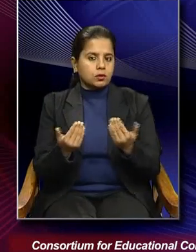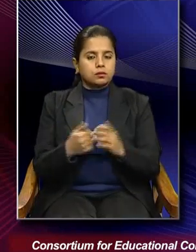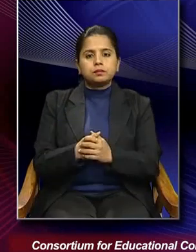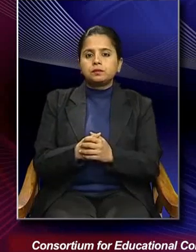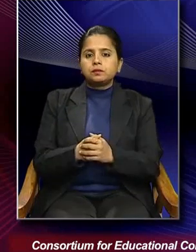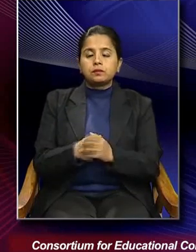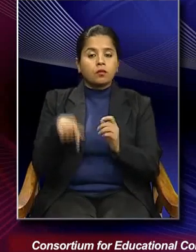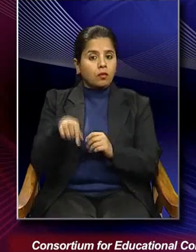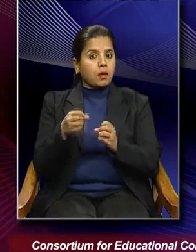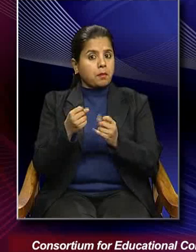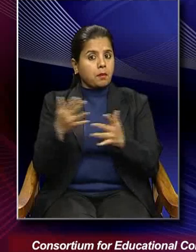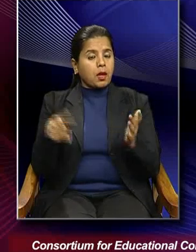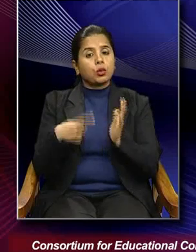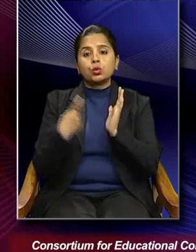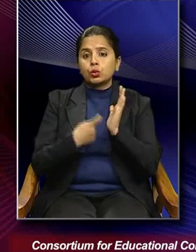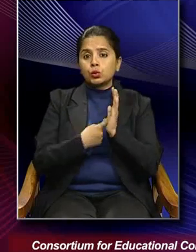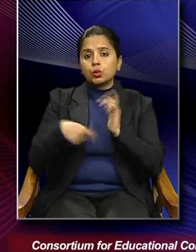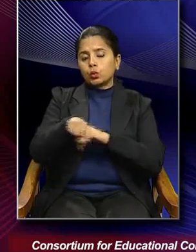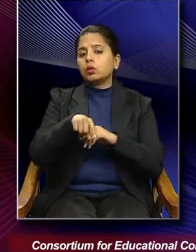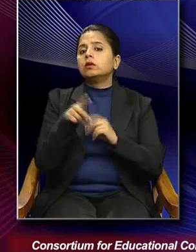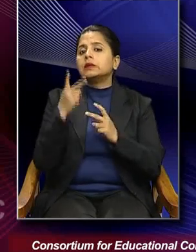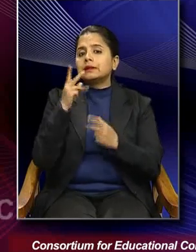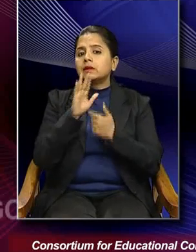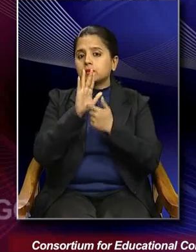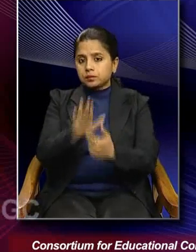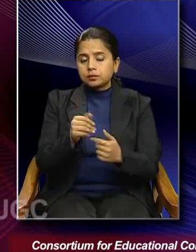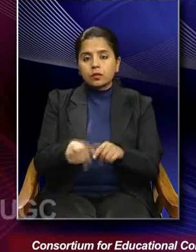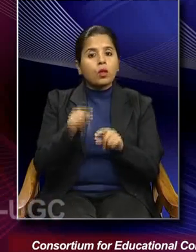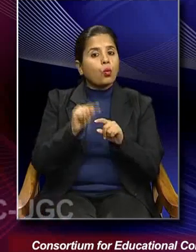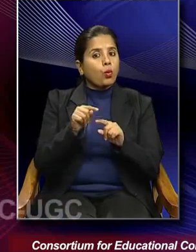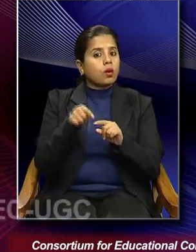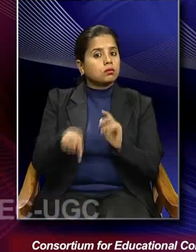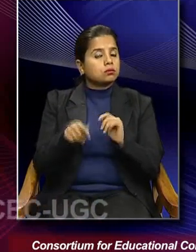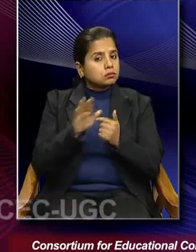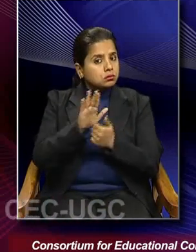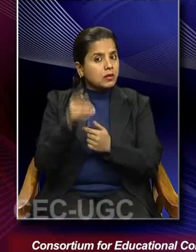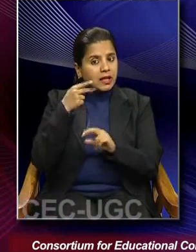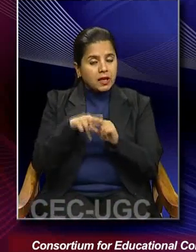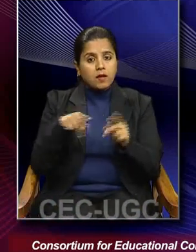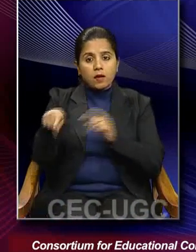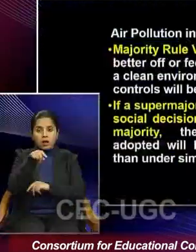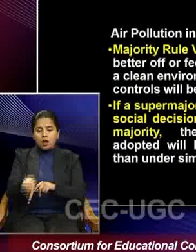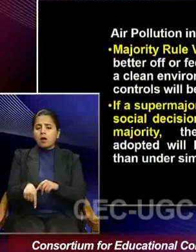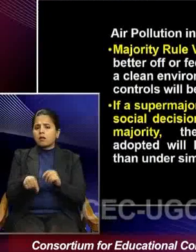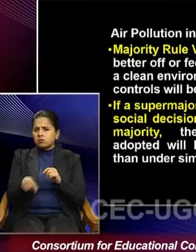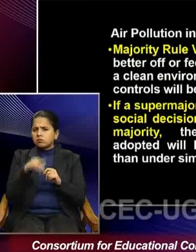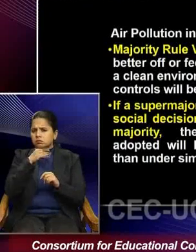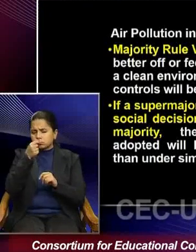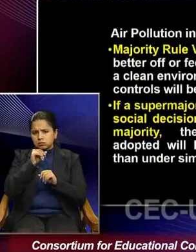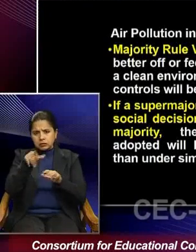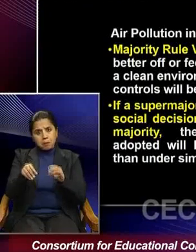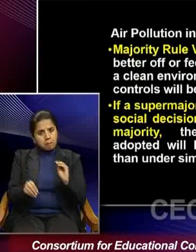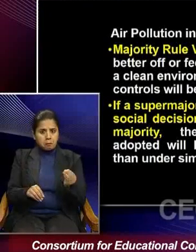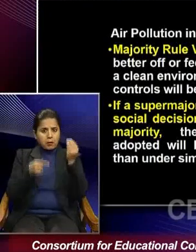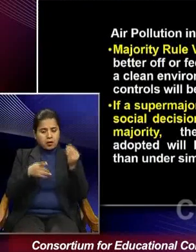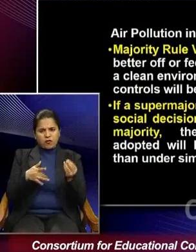Now, majority rule principle, voting principle, if the pollution is better off or